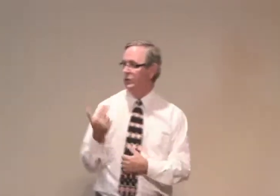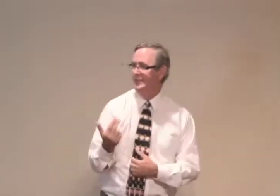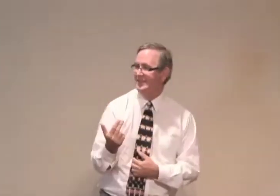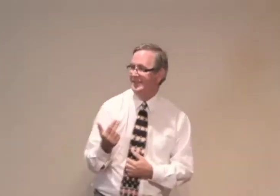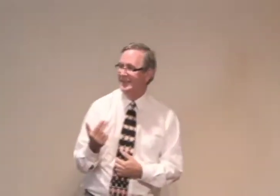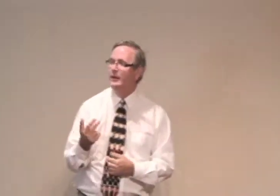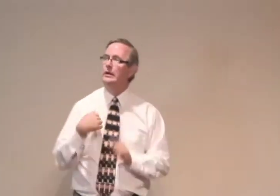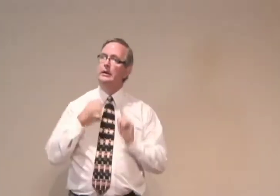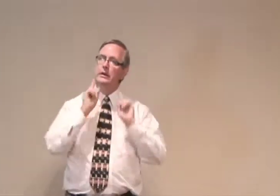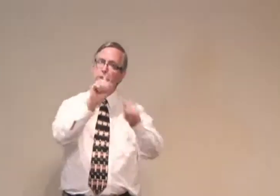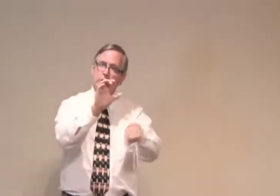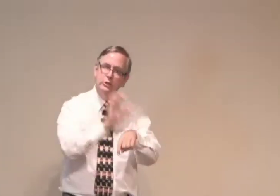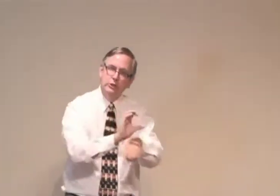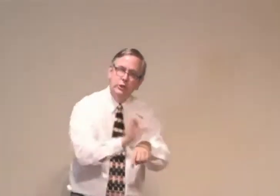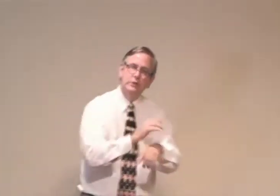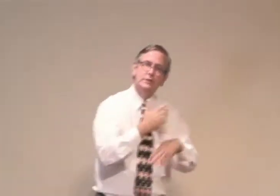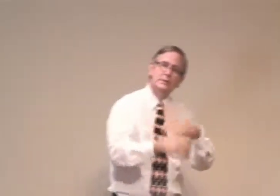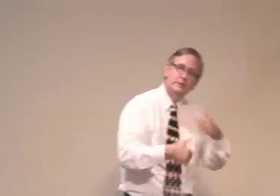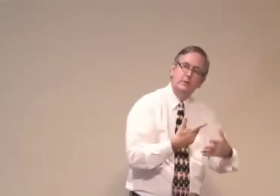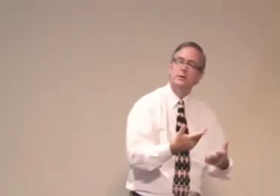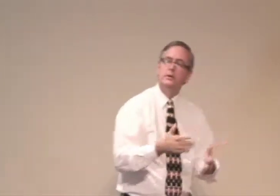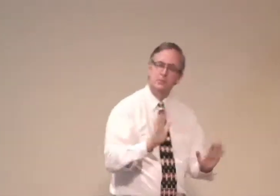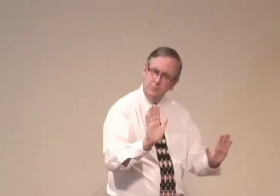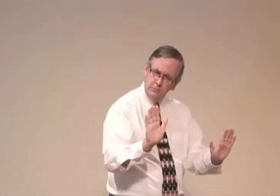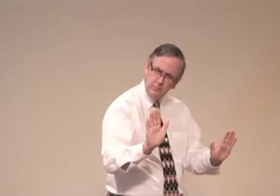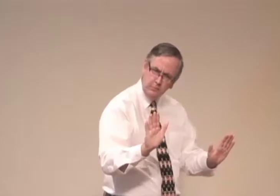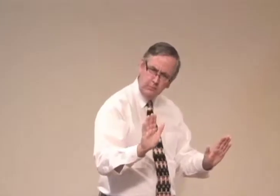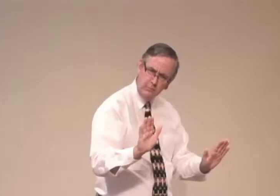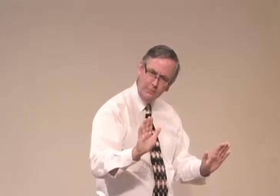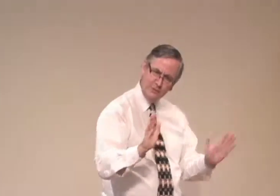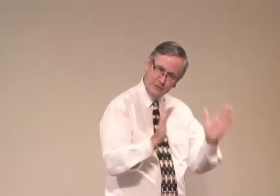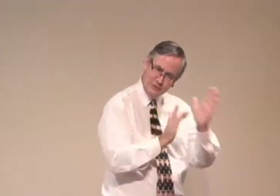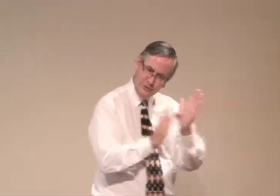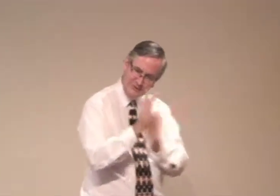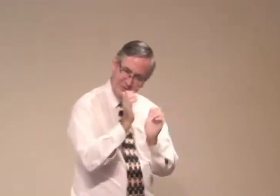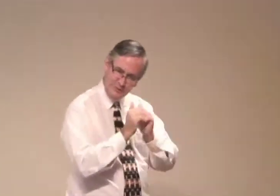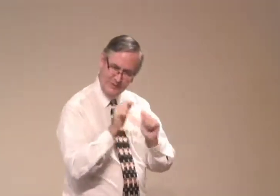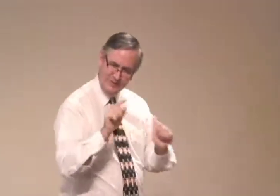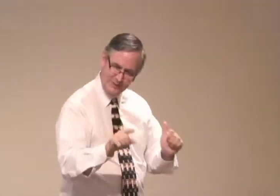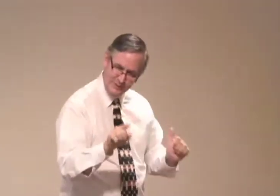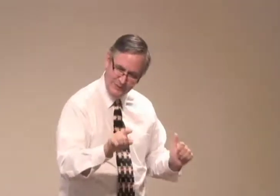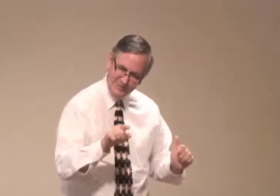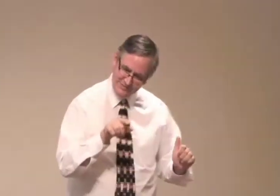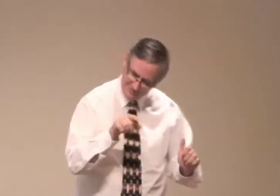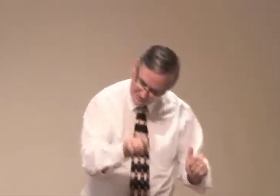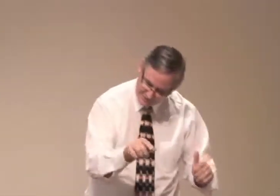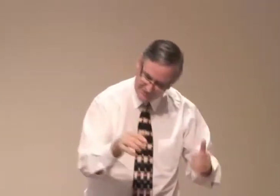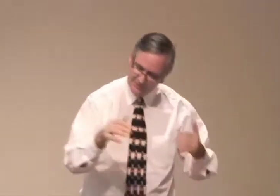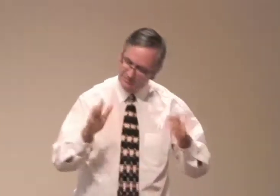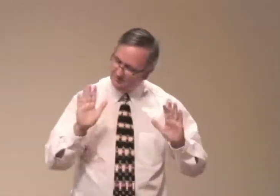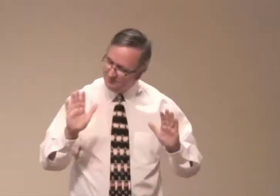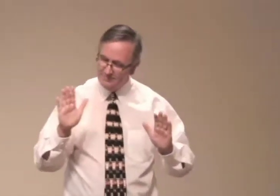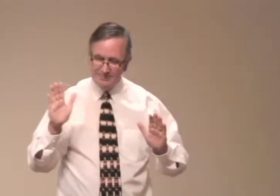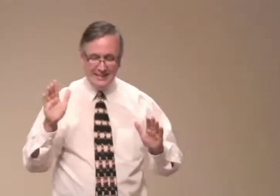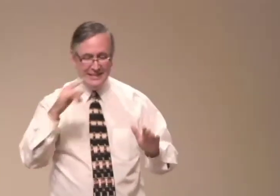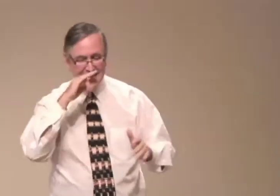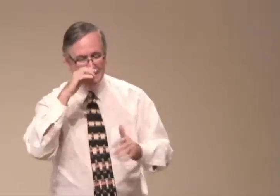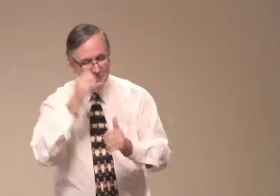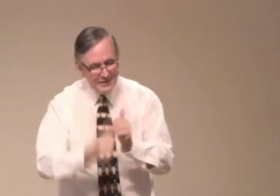Thank the Lord, I got saved when I was 13. I started going to church. I found out that if you have Jesus